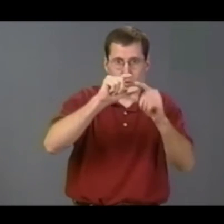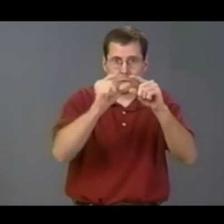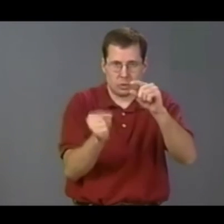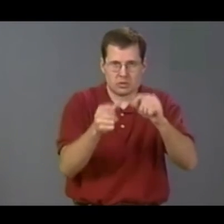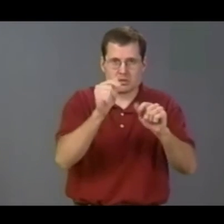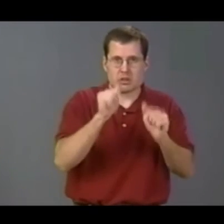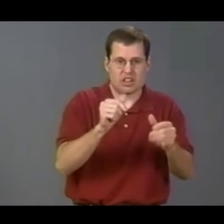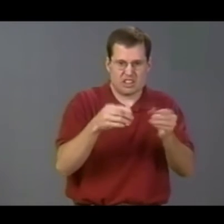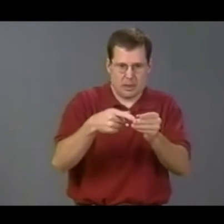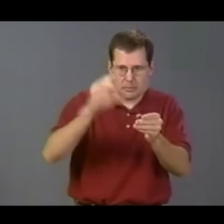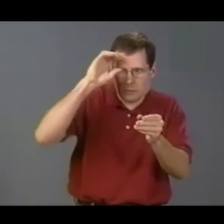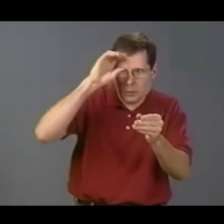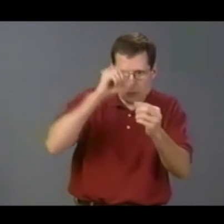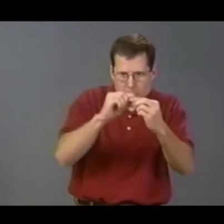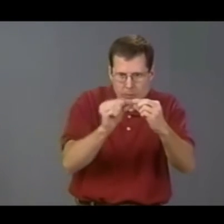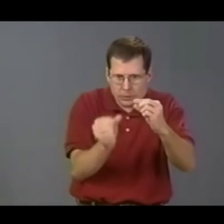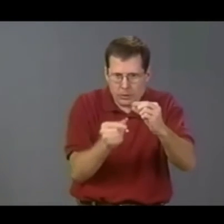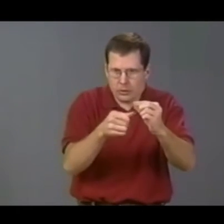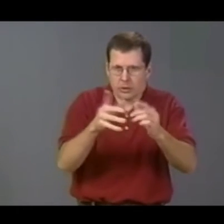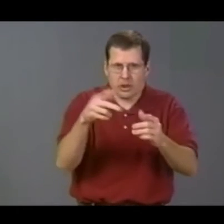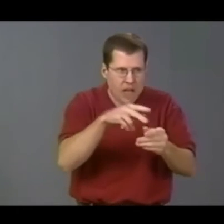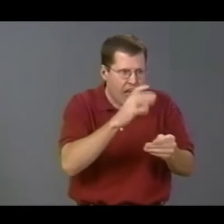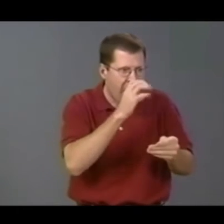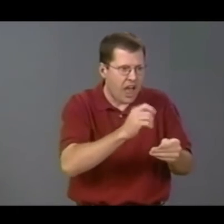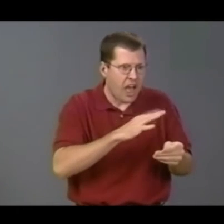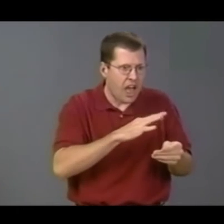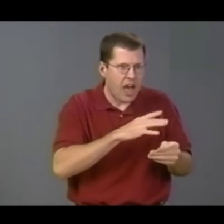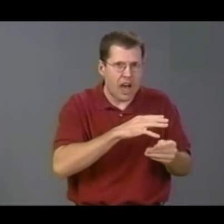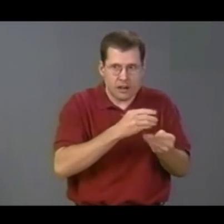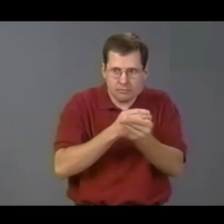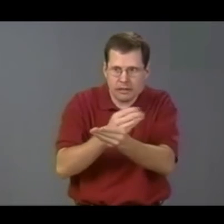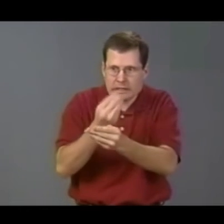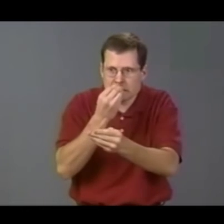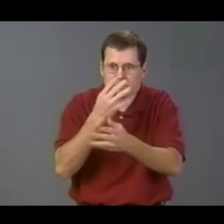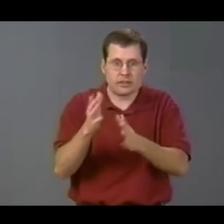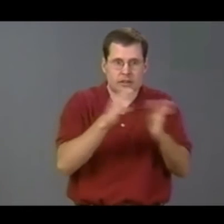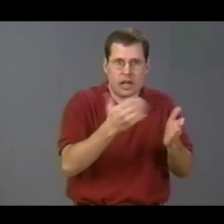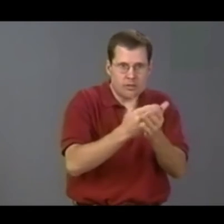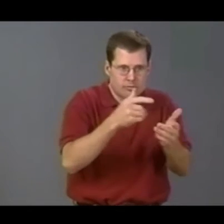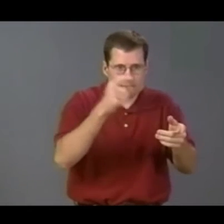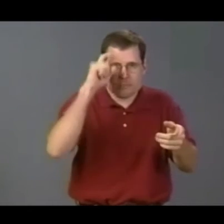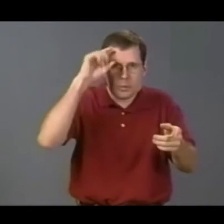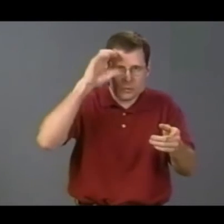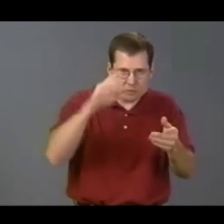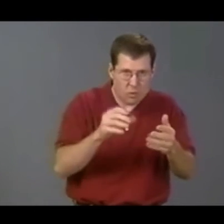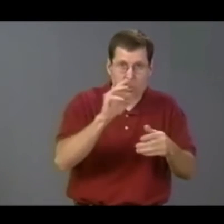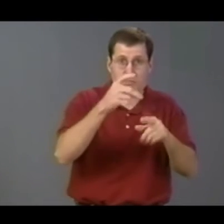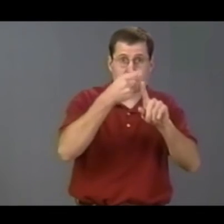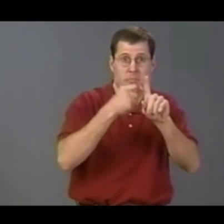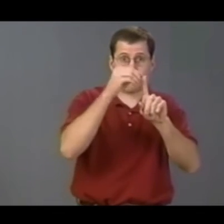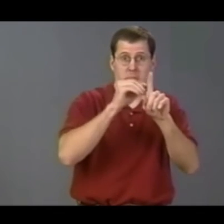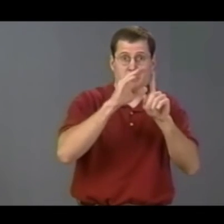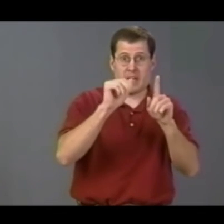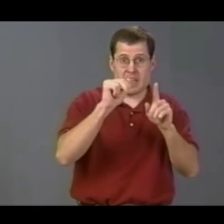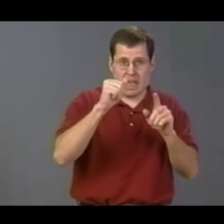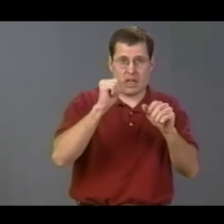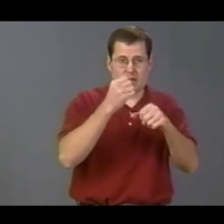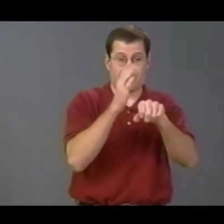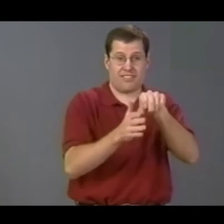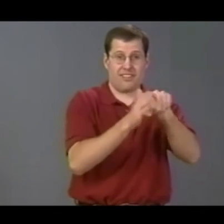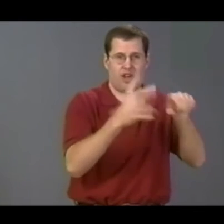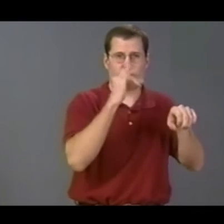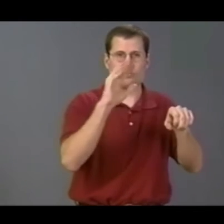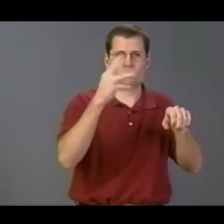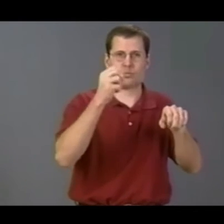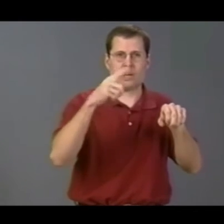it up like the moon and show them, look, it's like a moon. Hey, that's kind of cool. Tell them they're going to eat a piece of the moon.